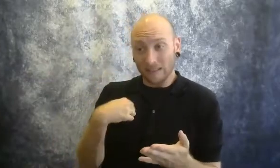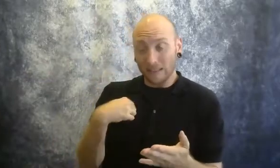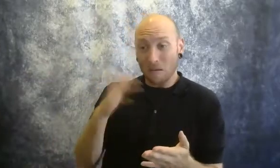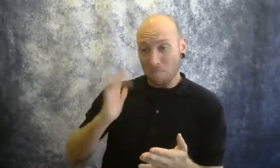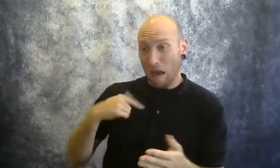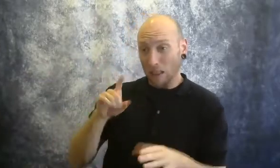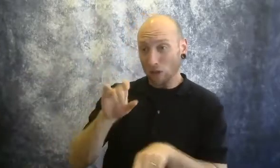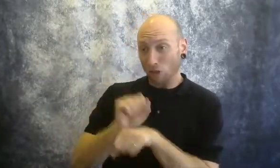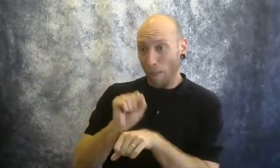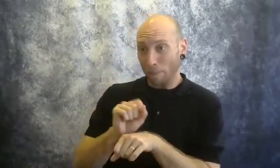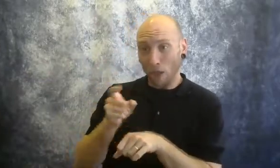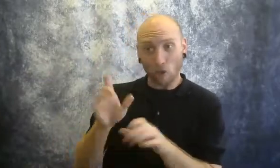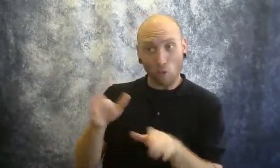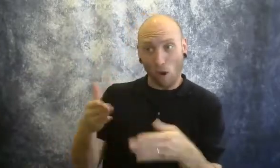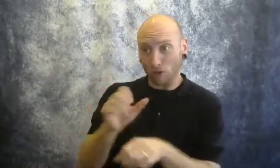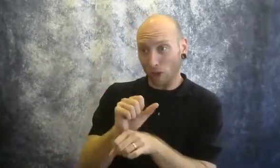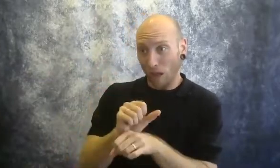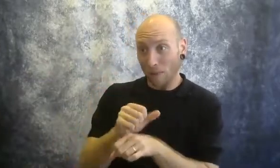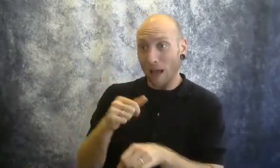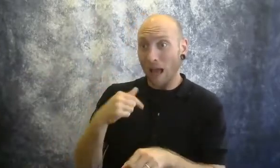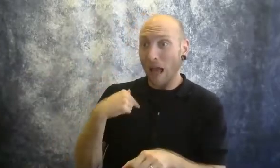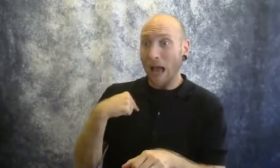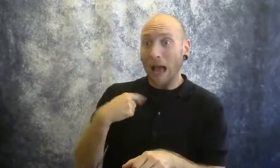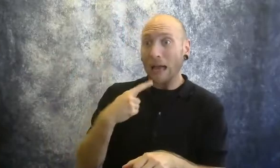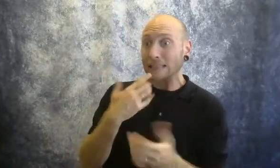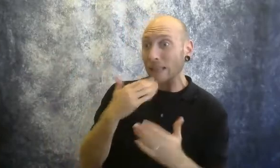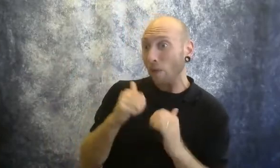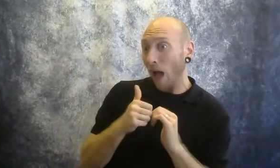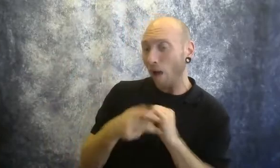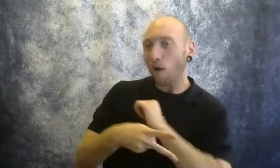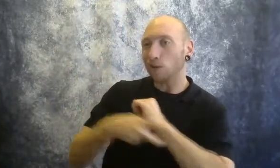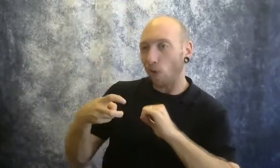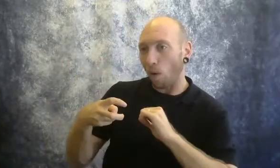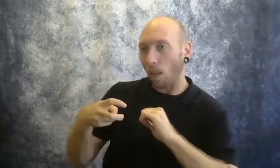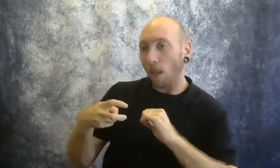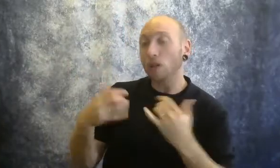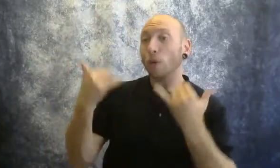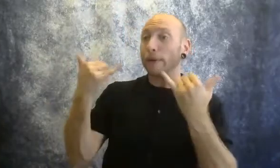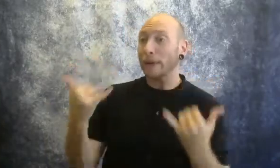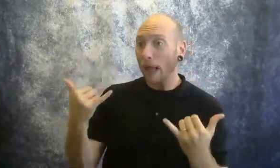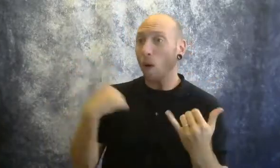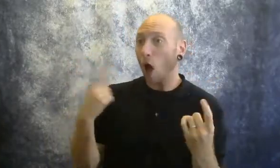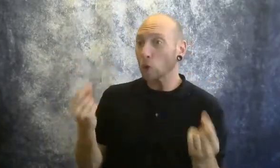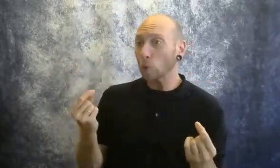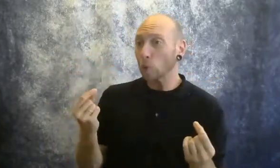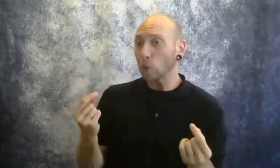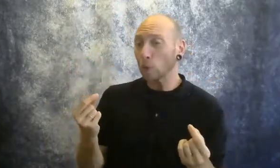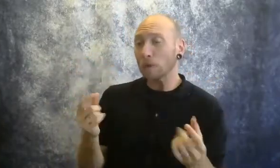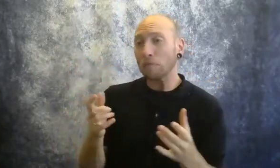I said, when I needed a job, you gave me one. And how did I repay you? I stole from you and so on. I'm